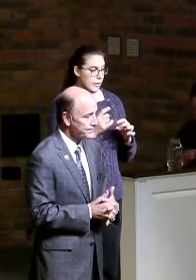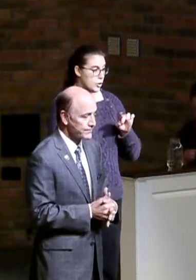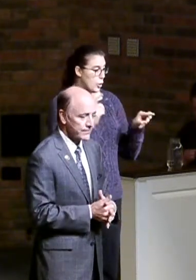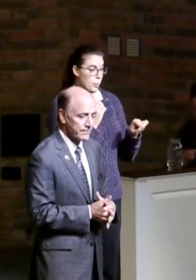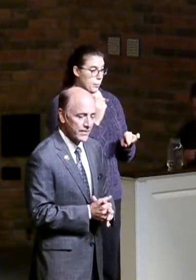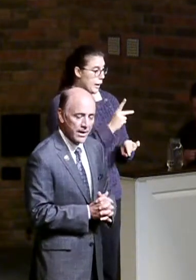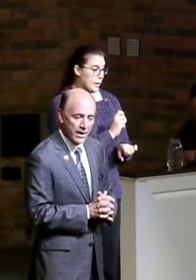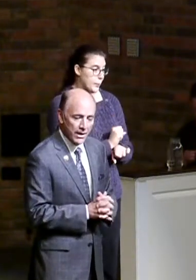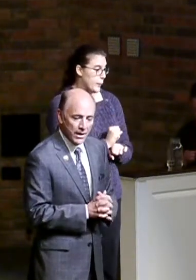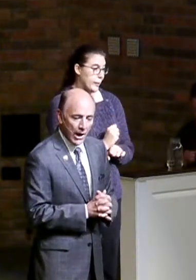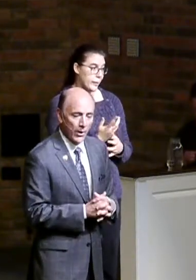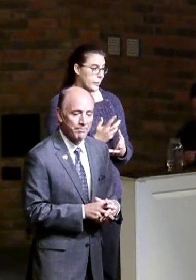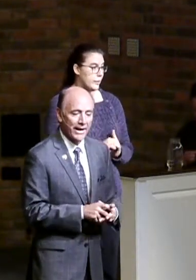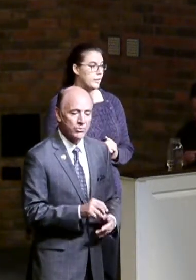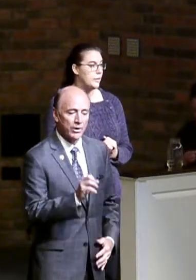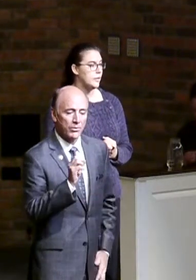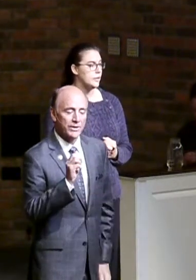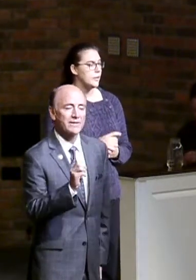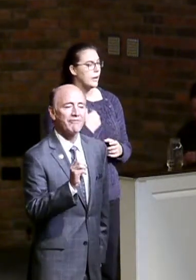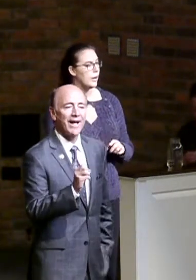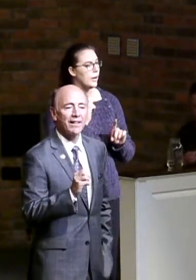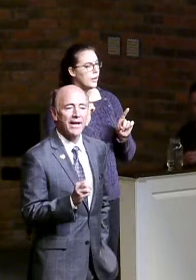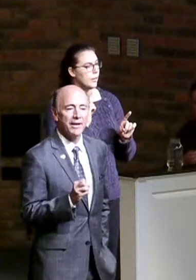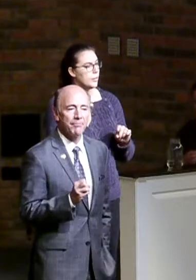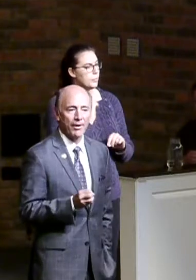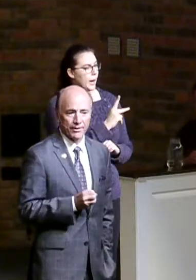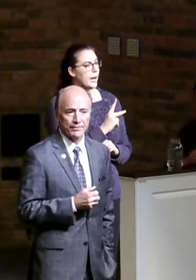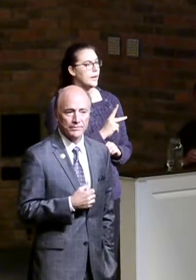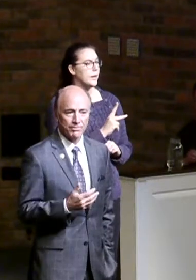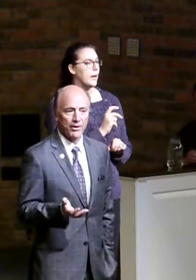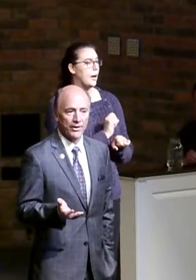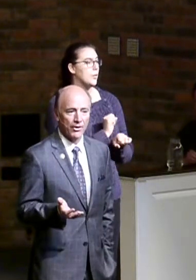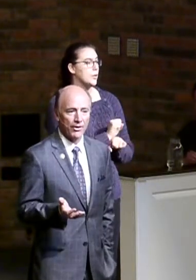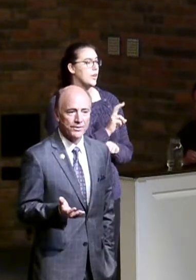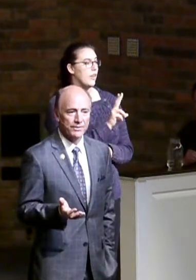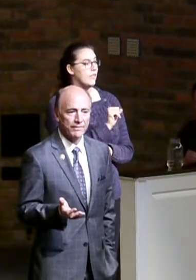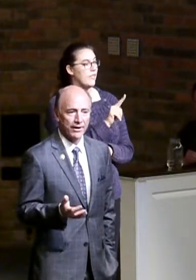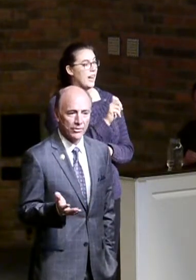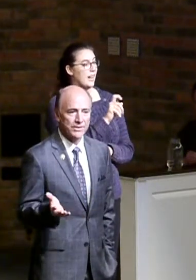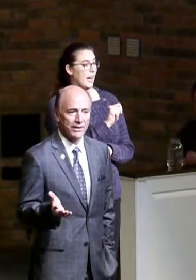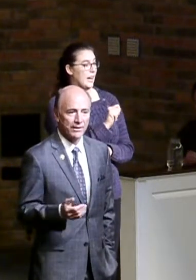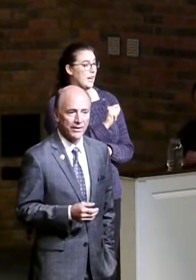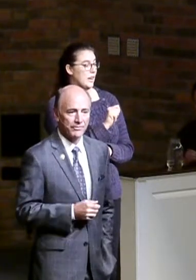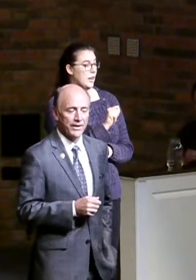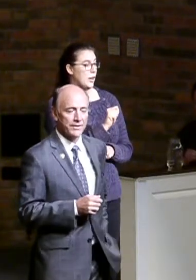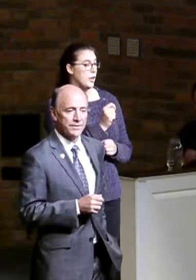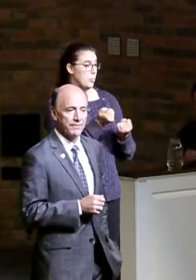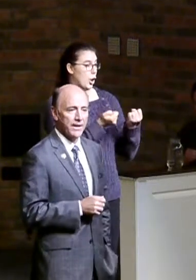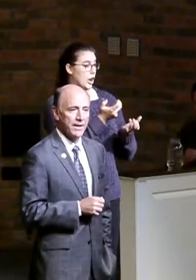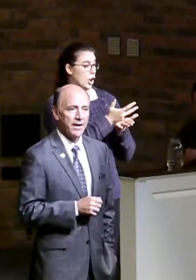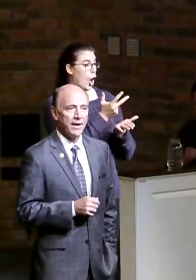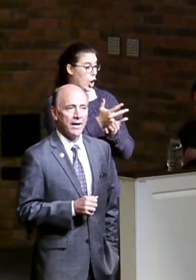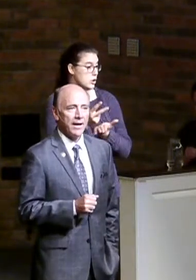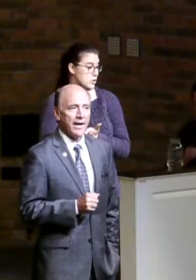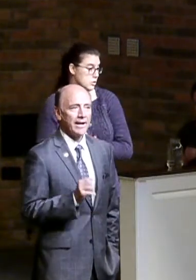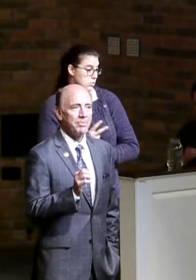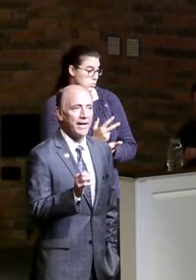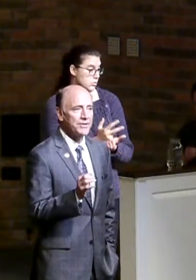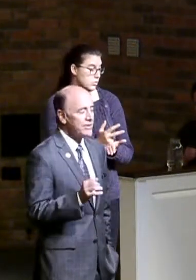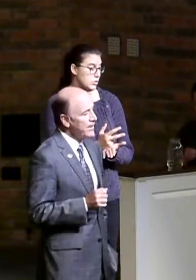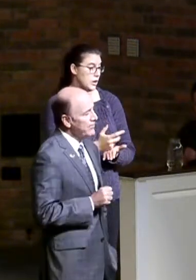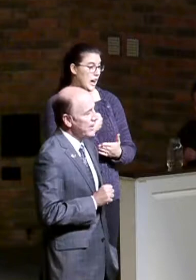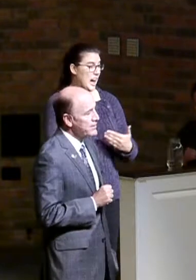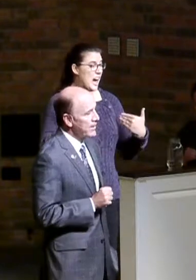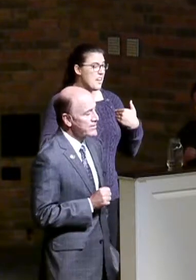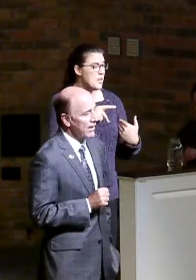work. I went back to work and worked as a valet parker, parking cars at a hotel in Las Vegas. Had a